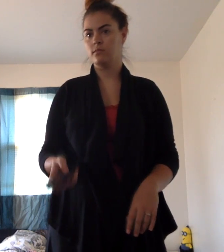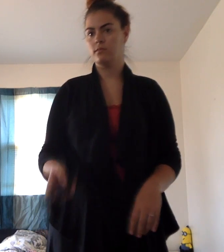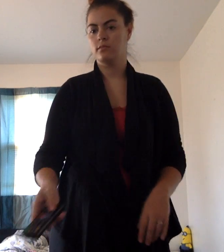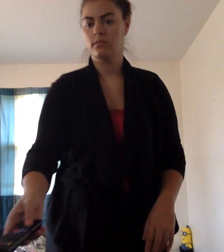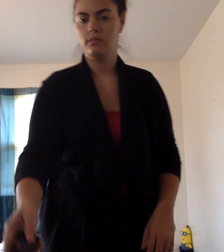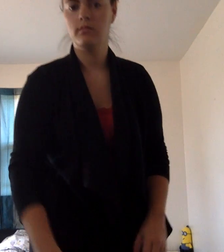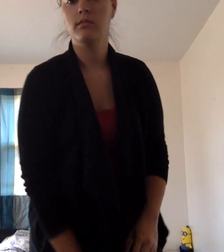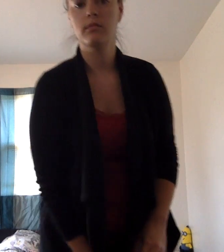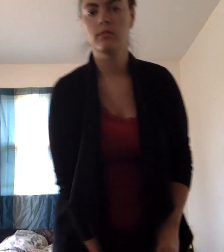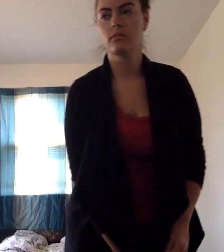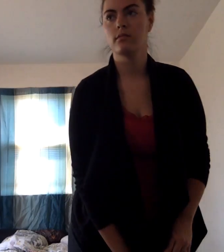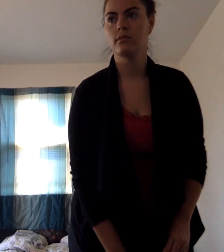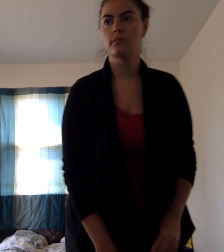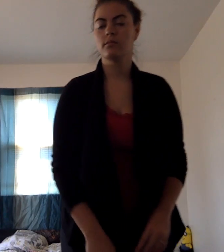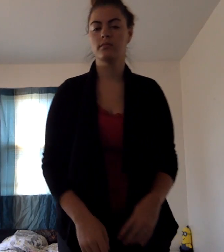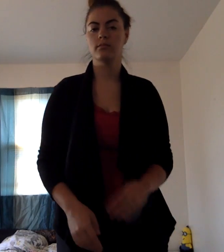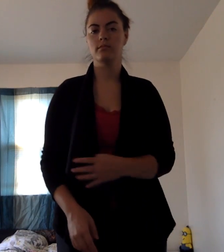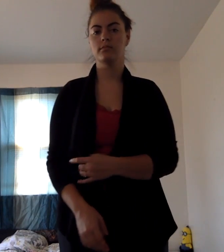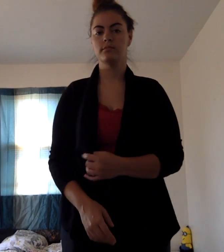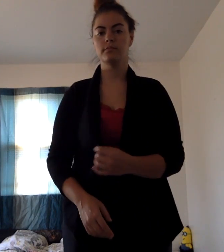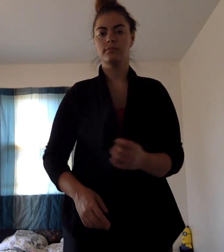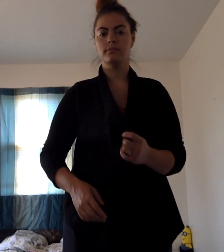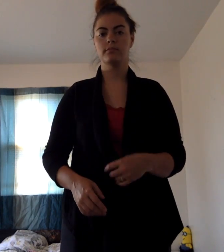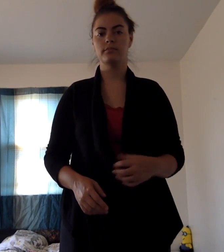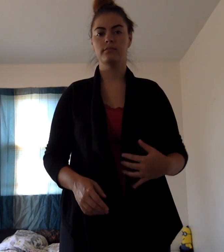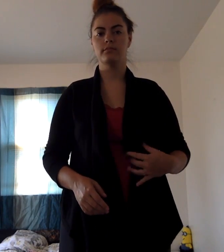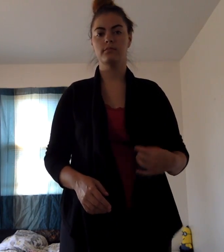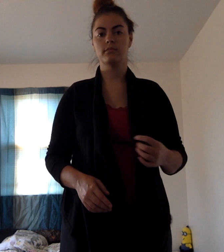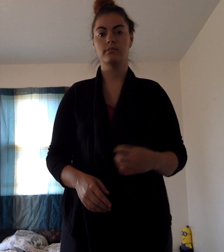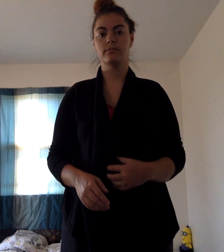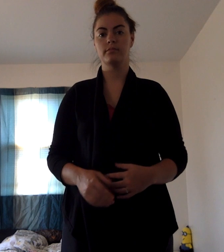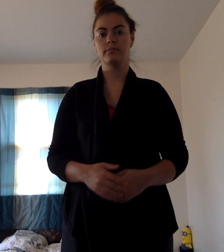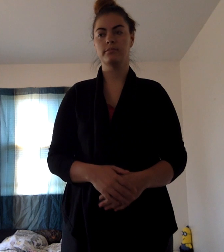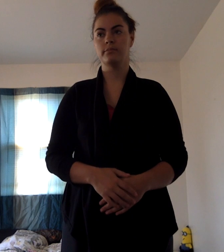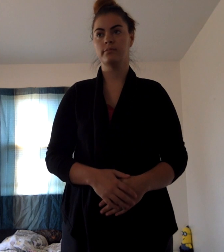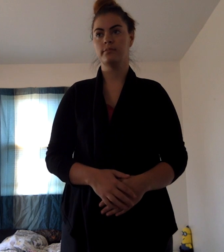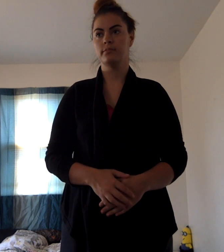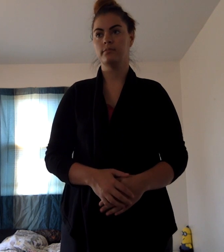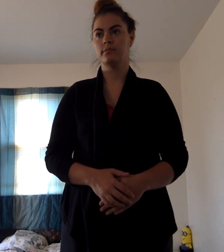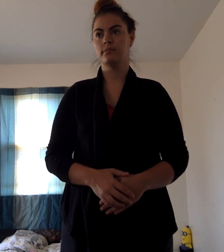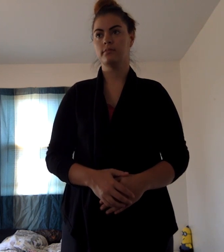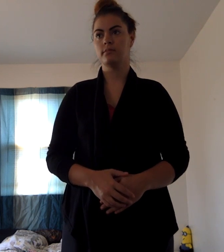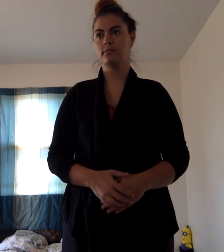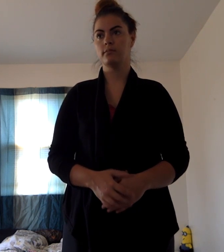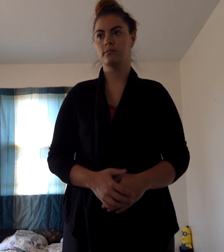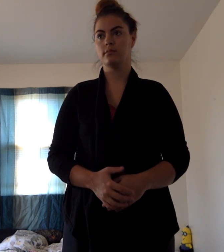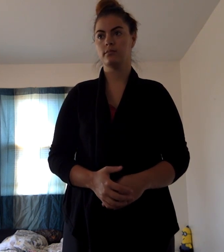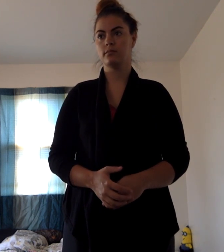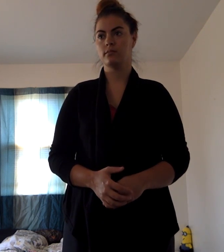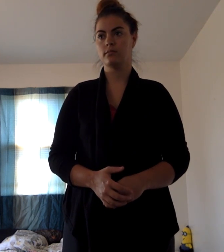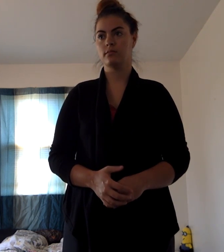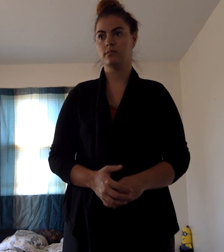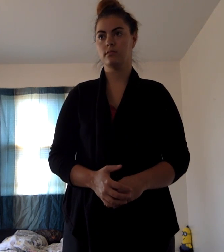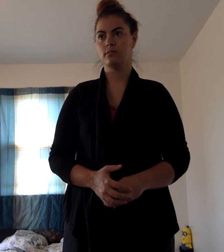Olden Kavanaugh, I've been born and raised in Washington DC. I've been employed at Gallaudet for five years.